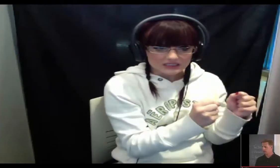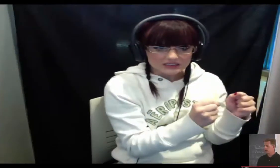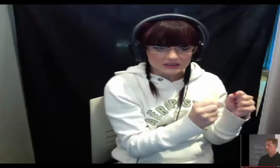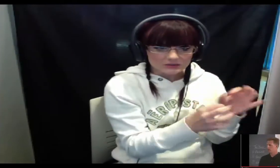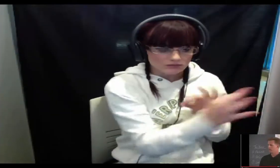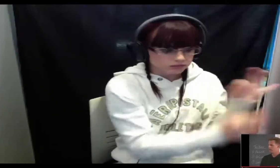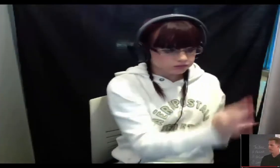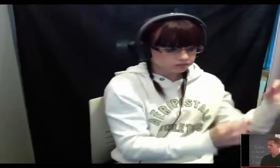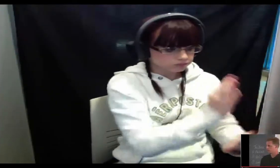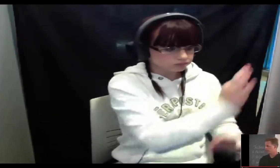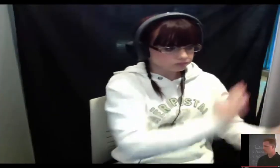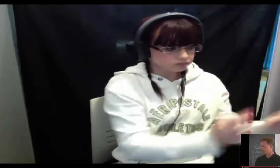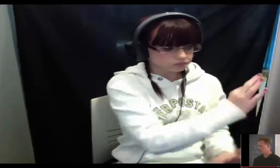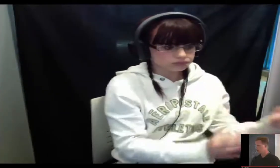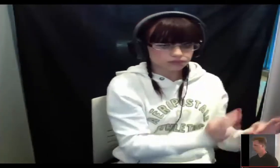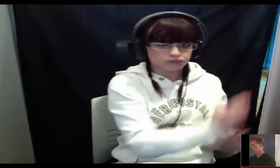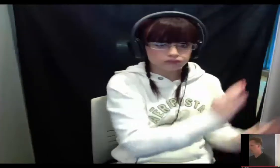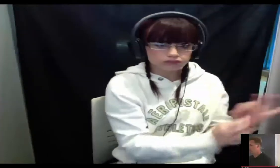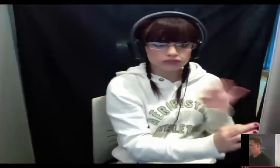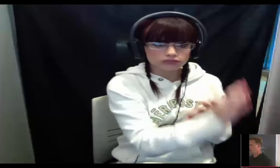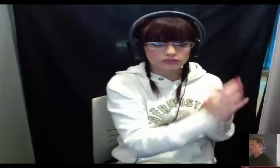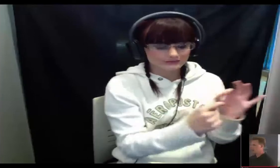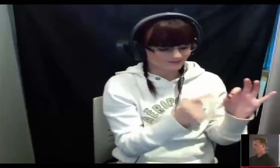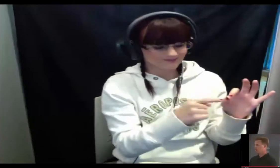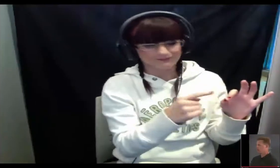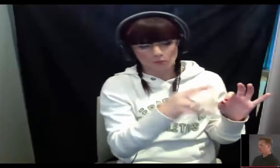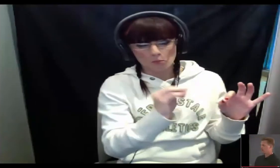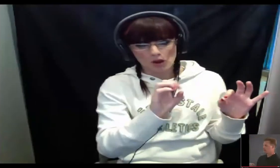plate or to get it clean.